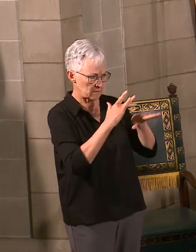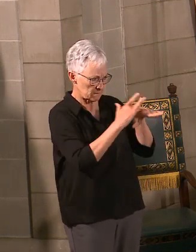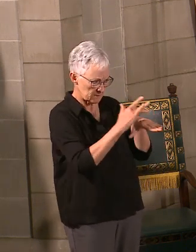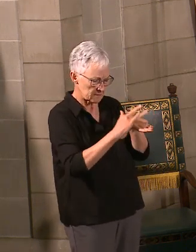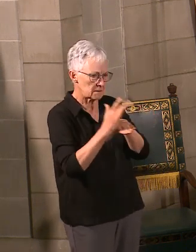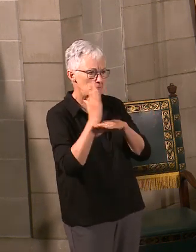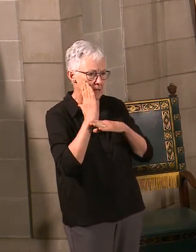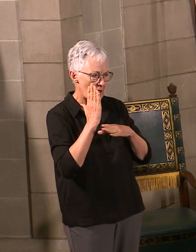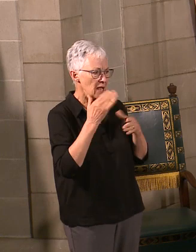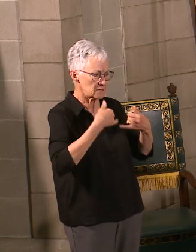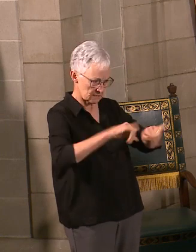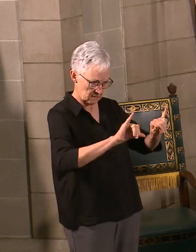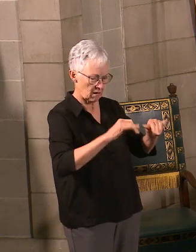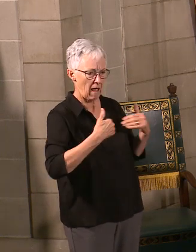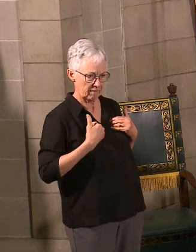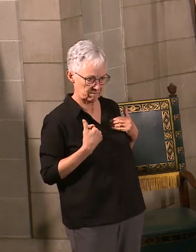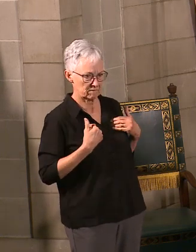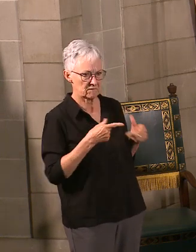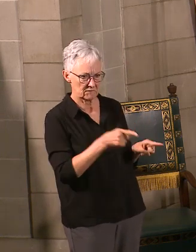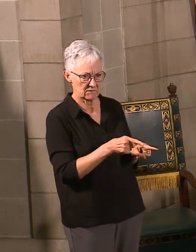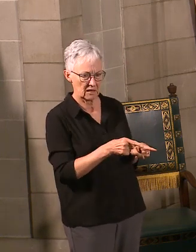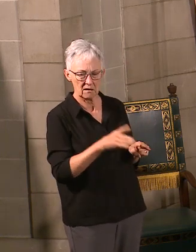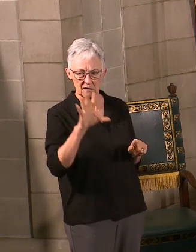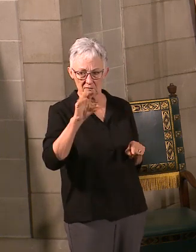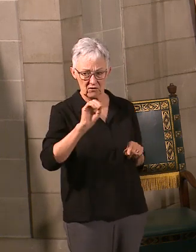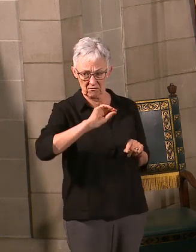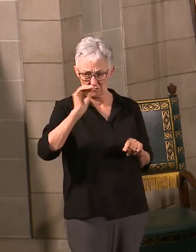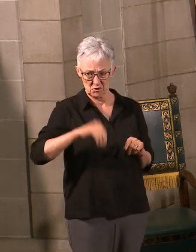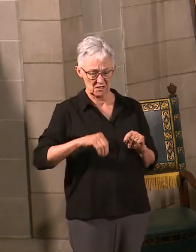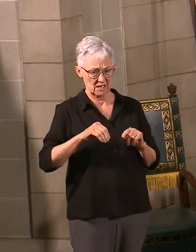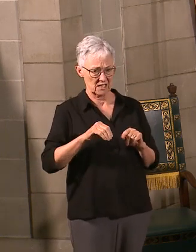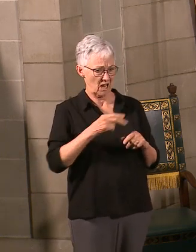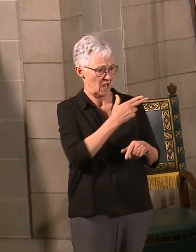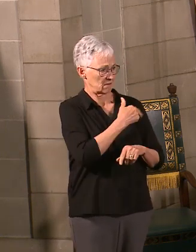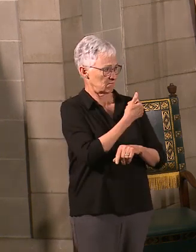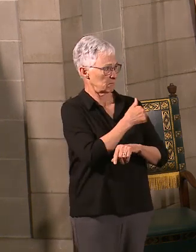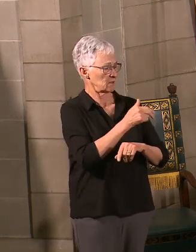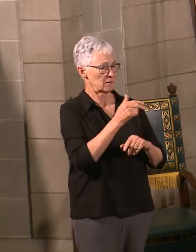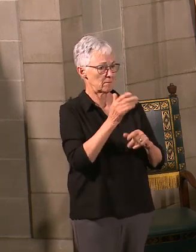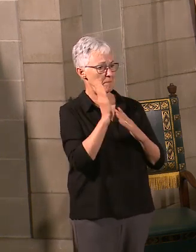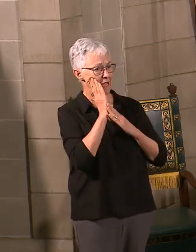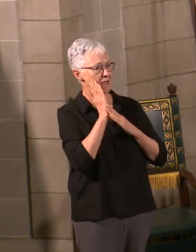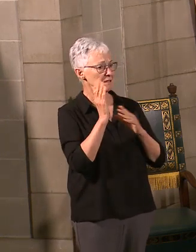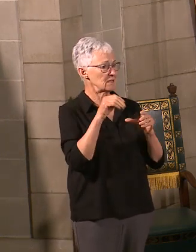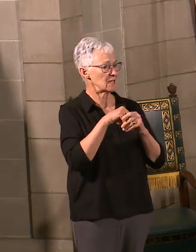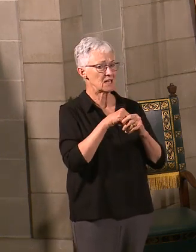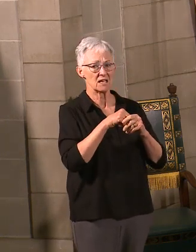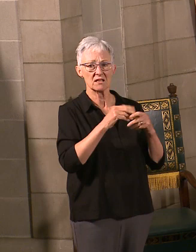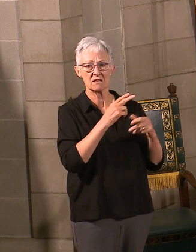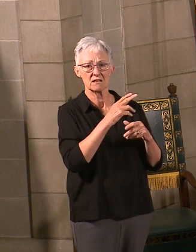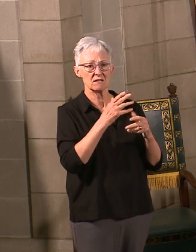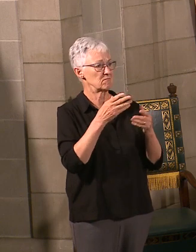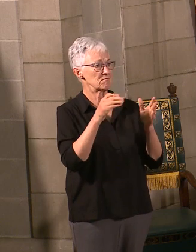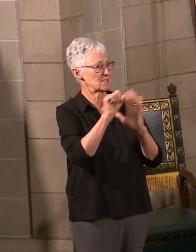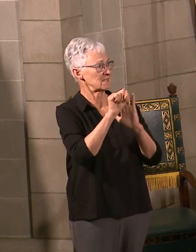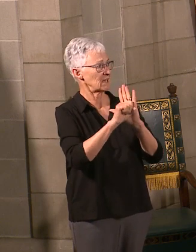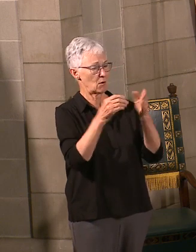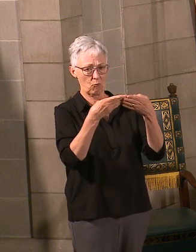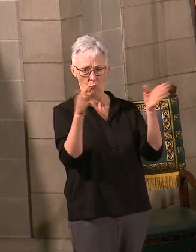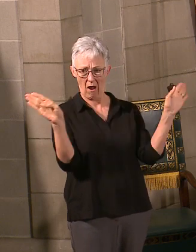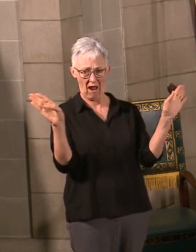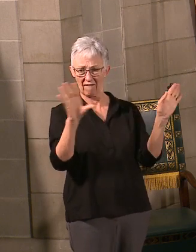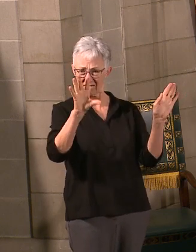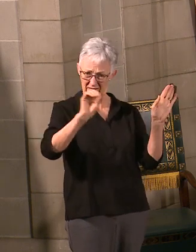state. 50% of the beds in the state now are unoccupied and ready to be occupied at any time, similar